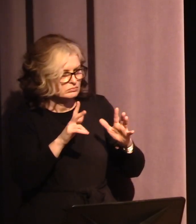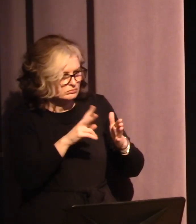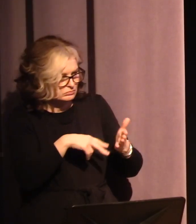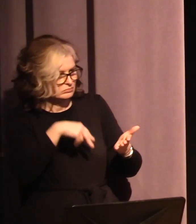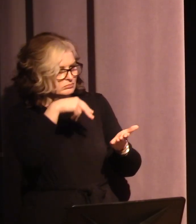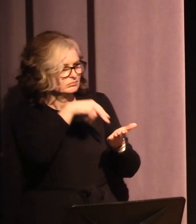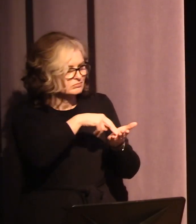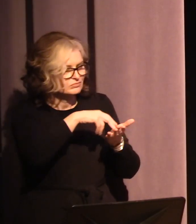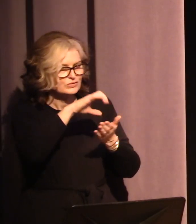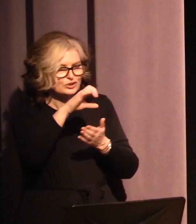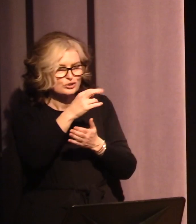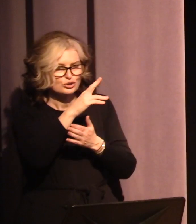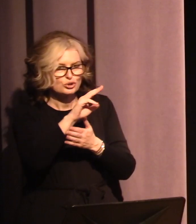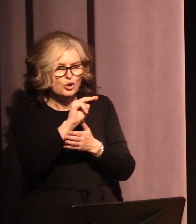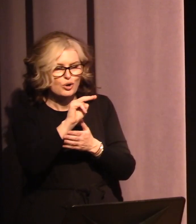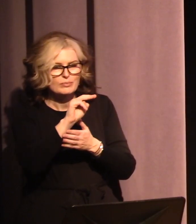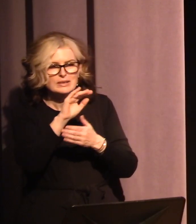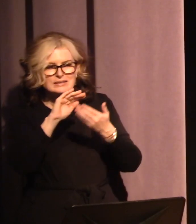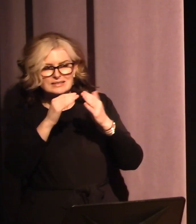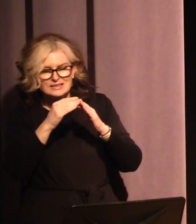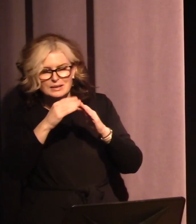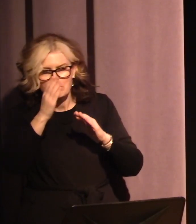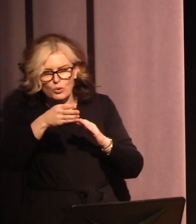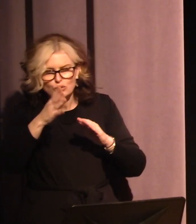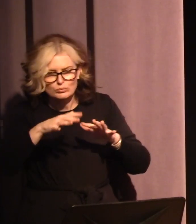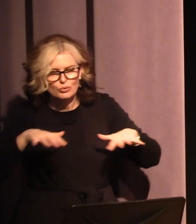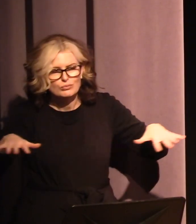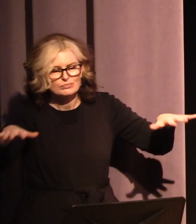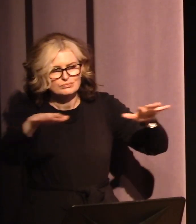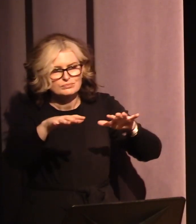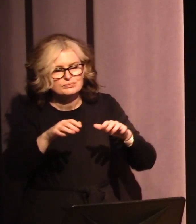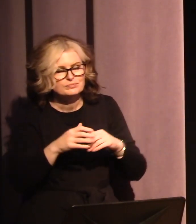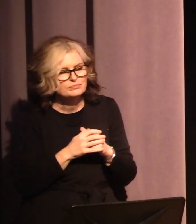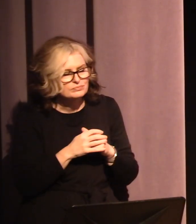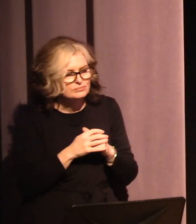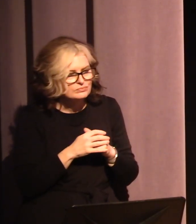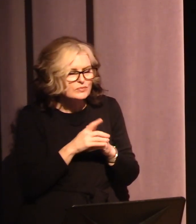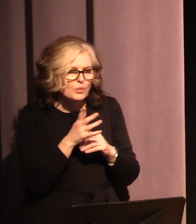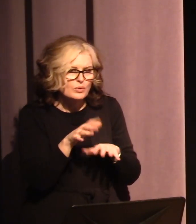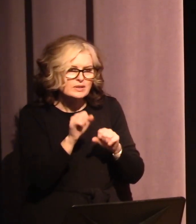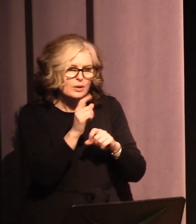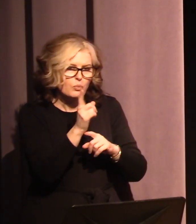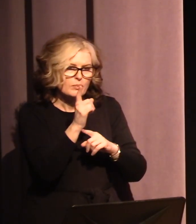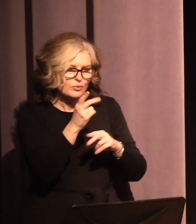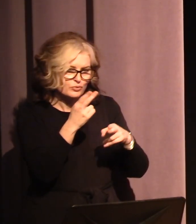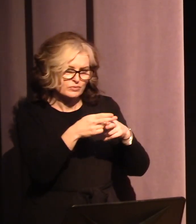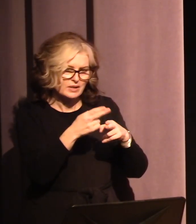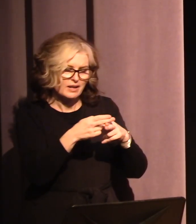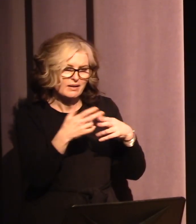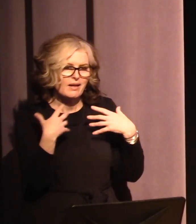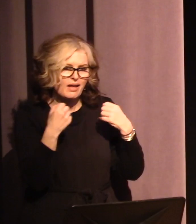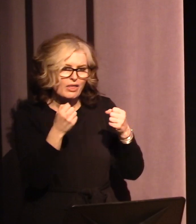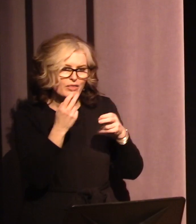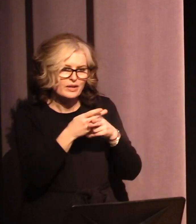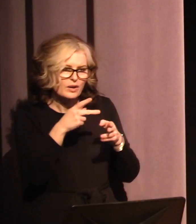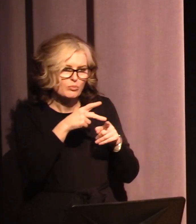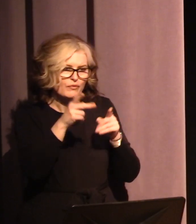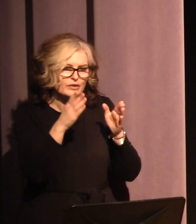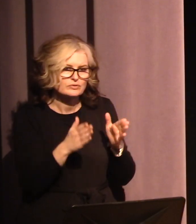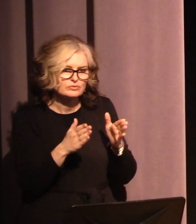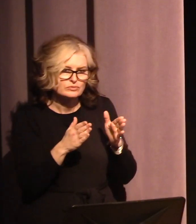Charm City and Baltimoreans. I'd like to take a moment to name the healthcare professionals and